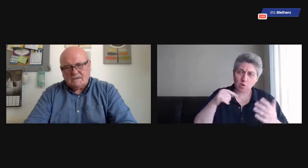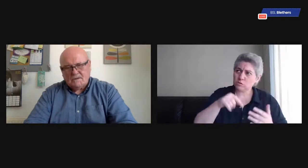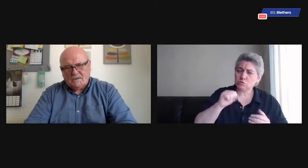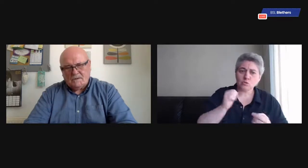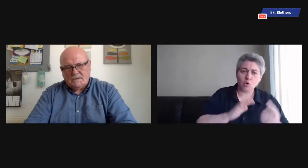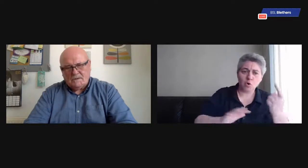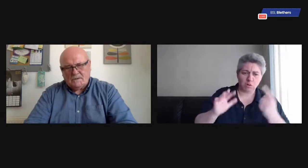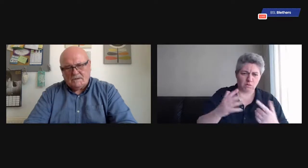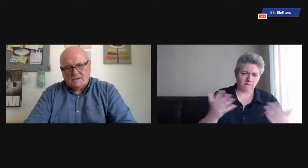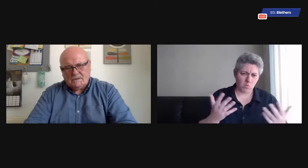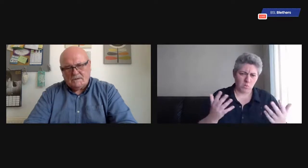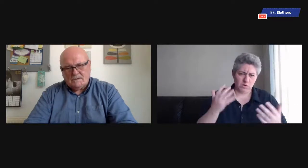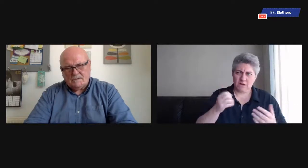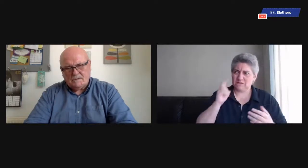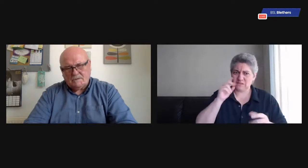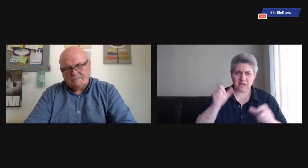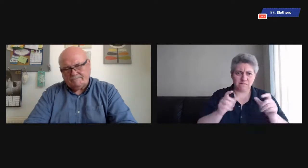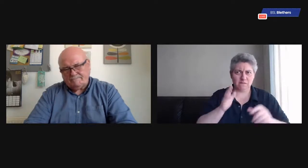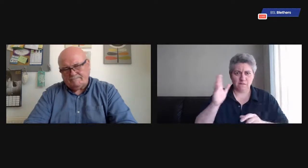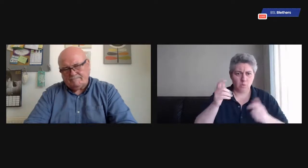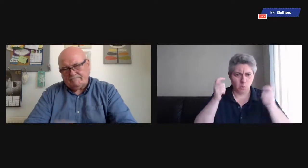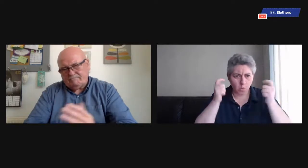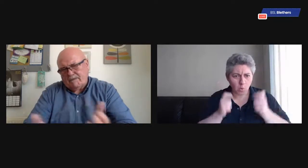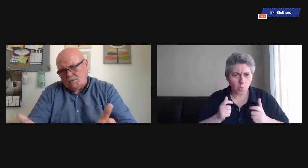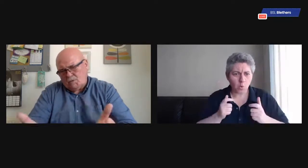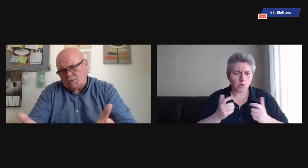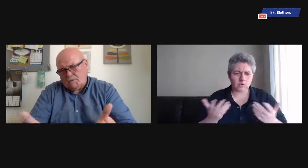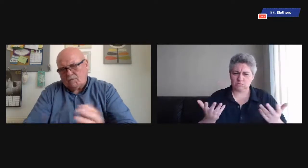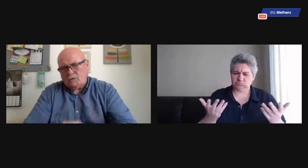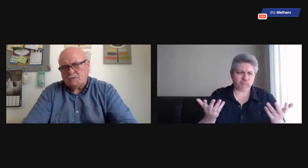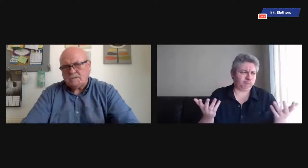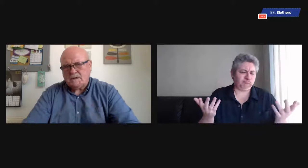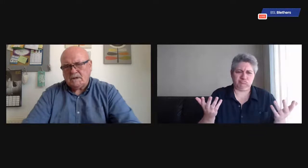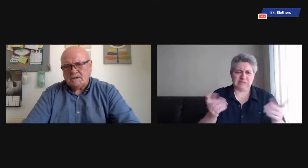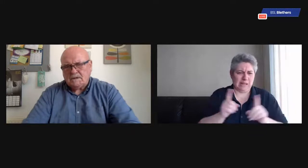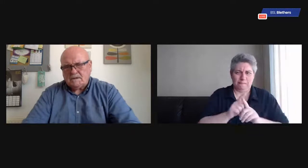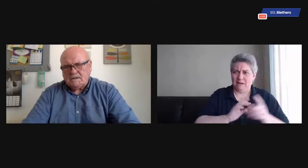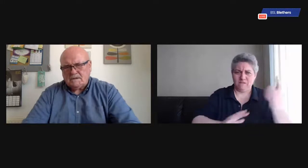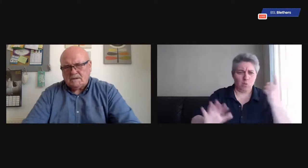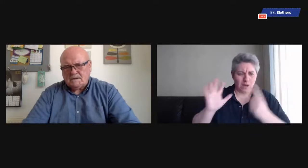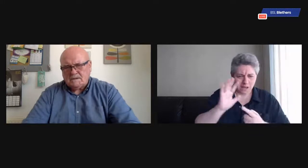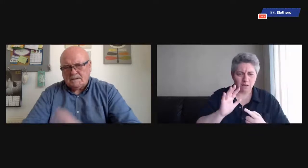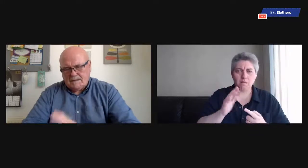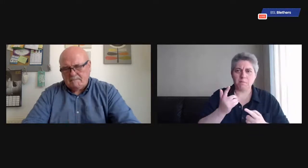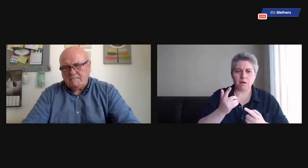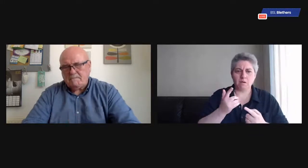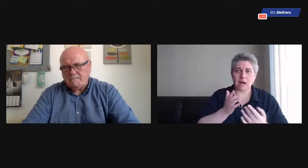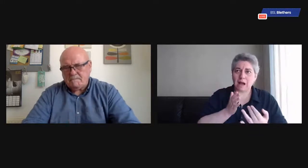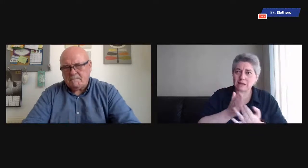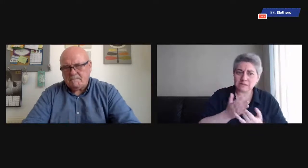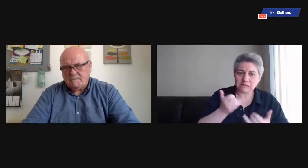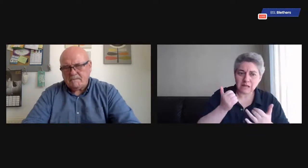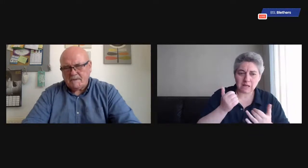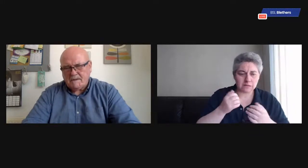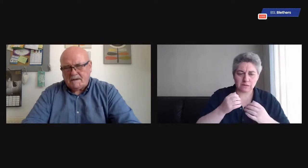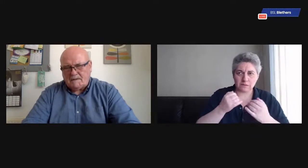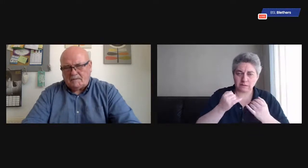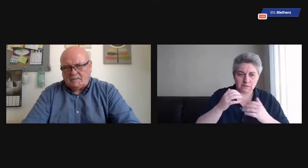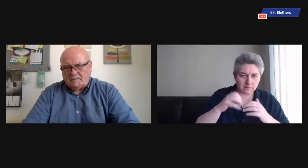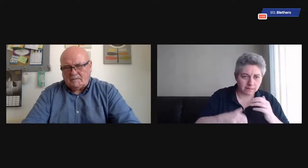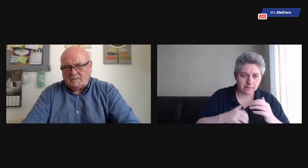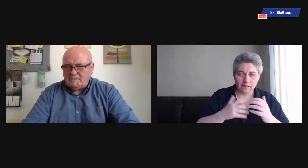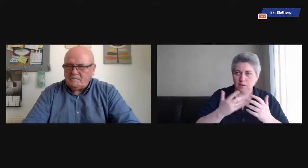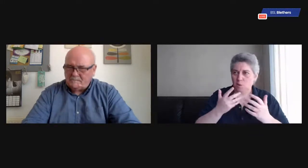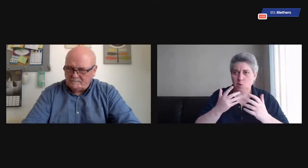at solutions. So I know that a lot of people in Scotland, deaf people, will have been to